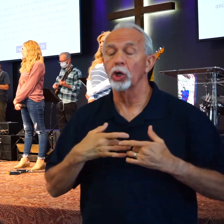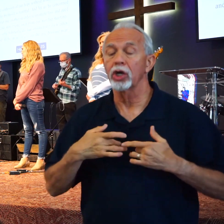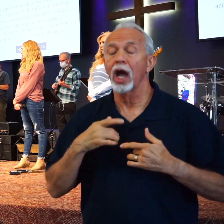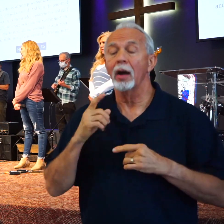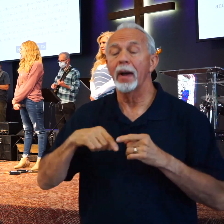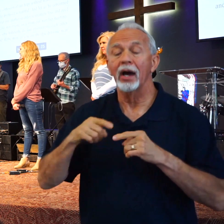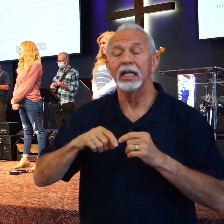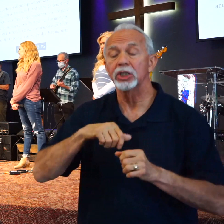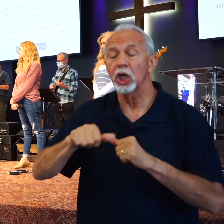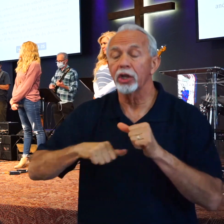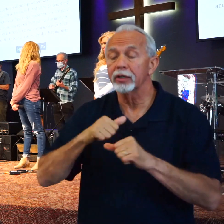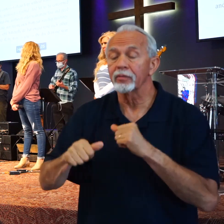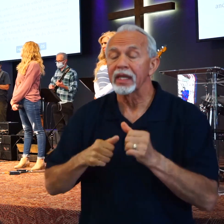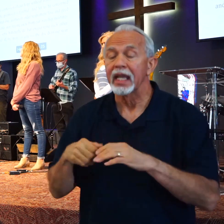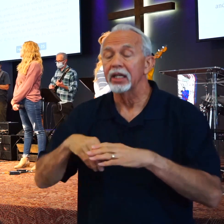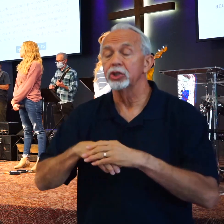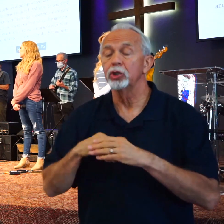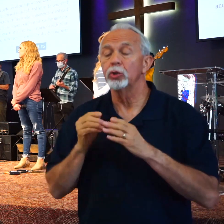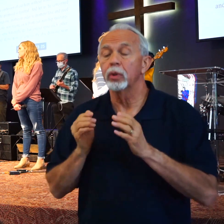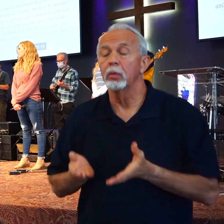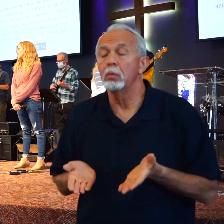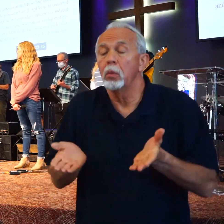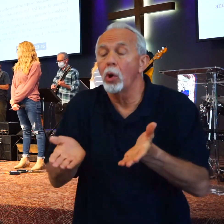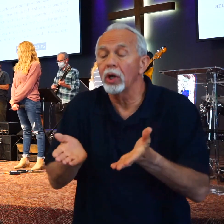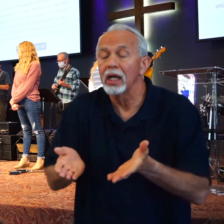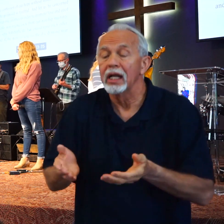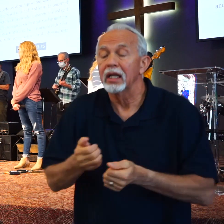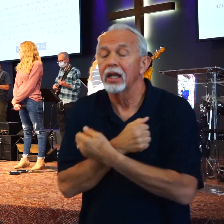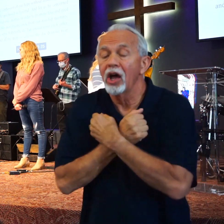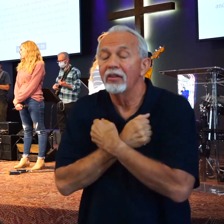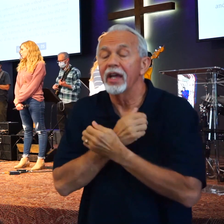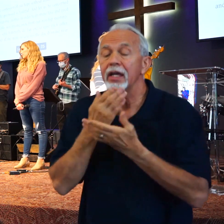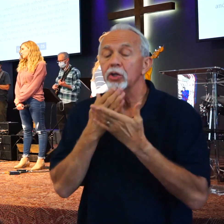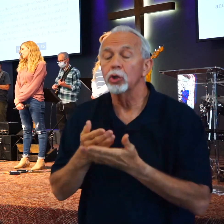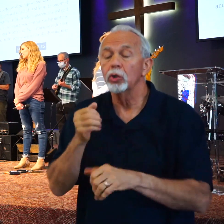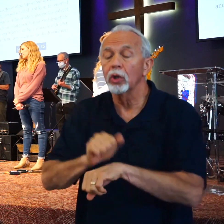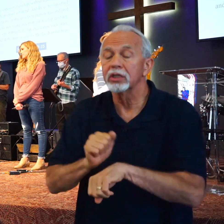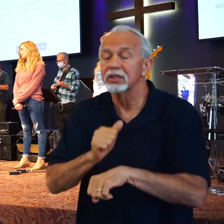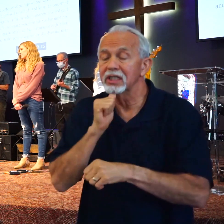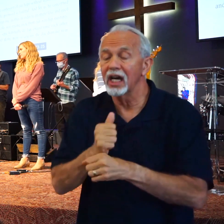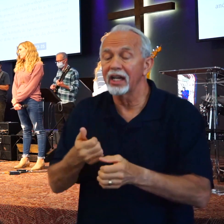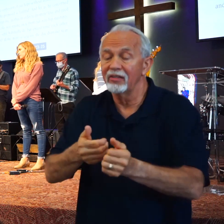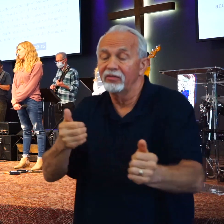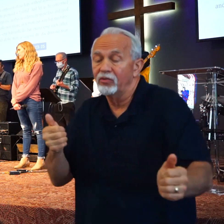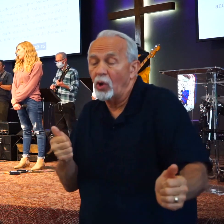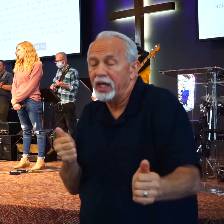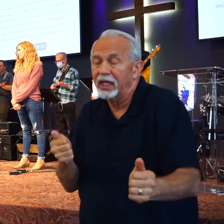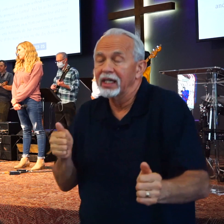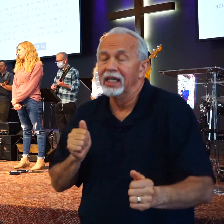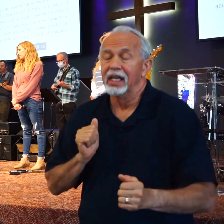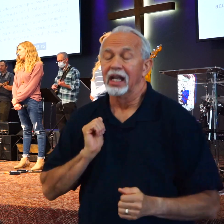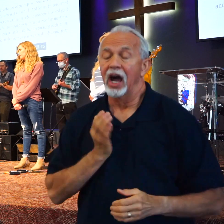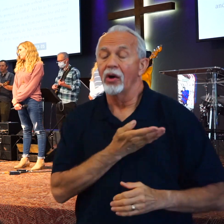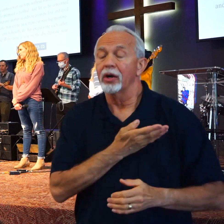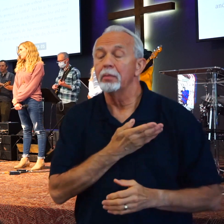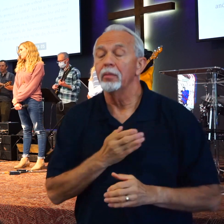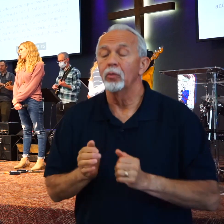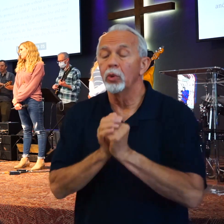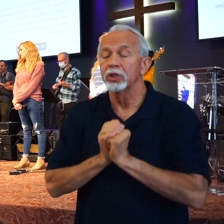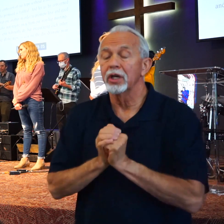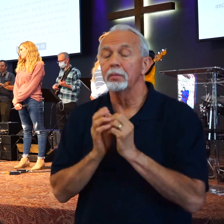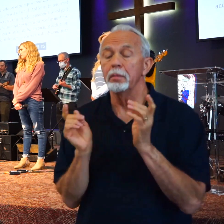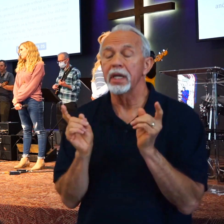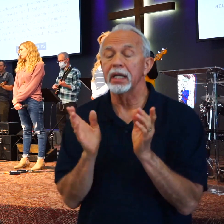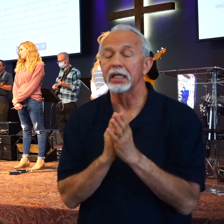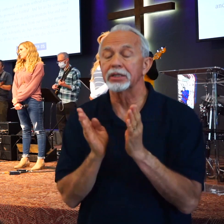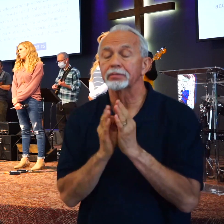concerned about one another in order to promote love and good works, not staying away from our meetings as some habitually do,